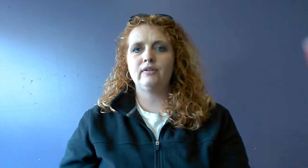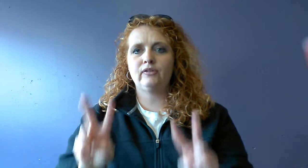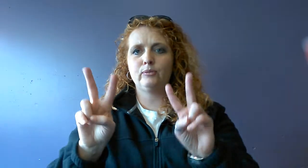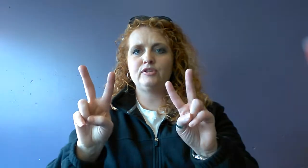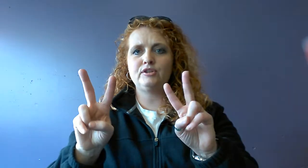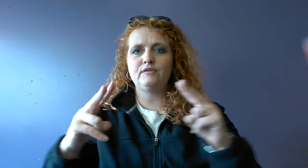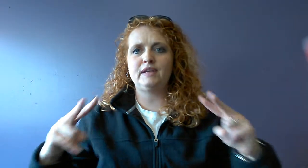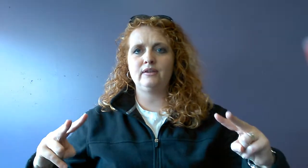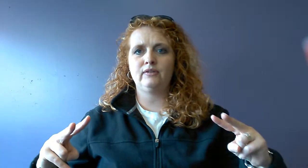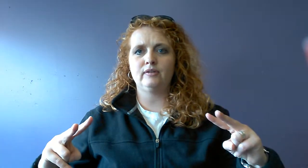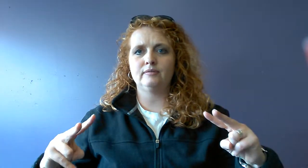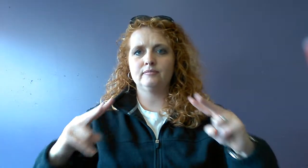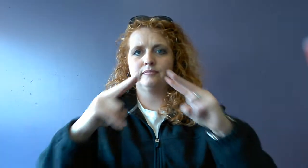Paris with two V's.